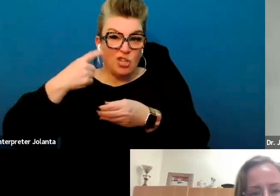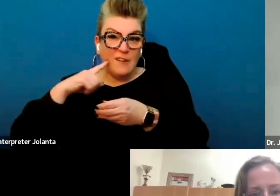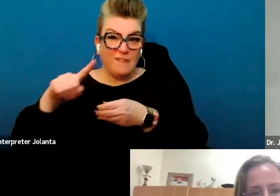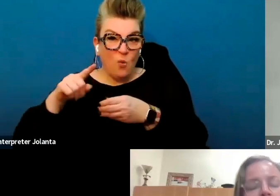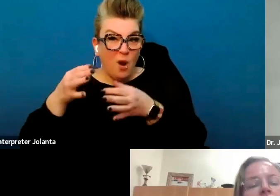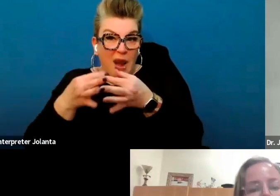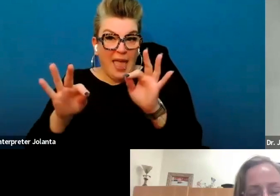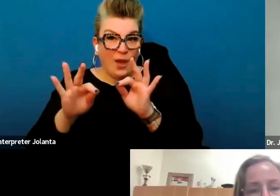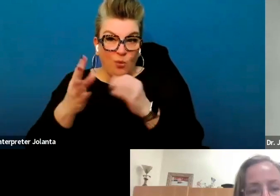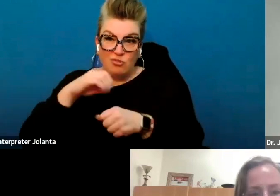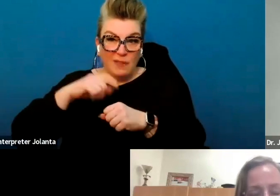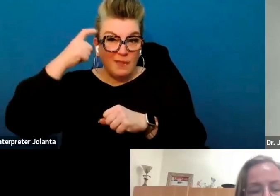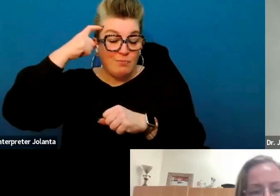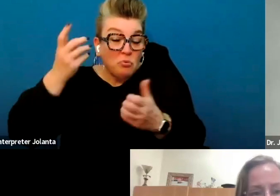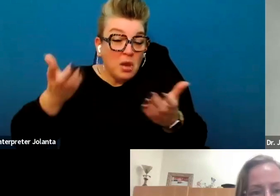in the brain.